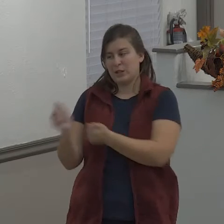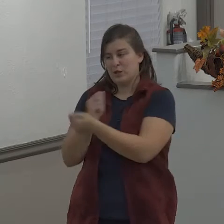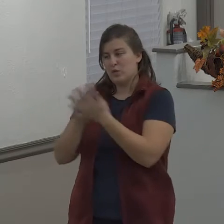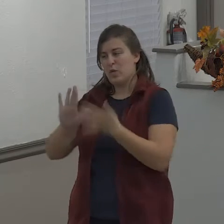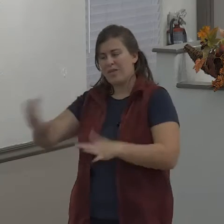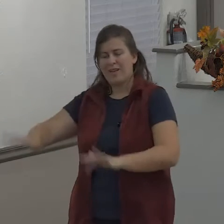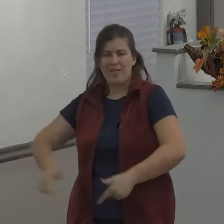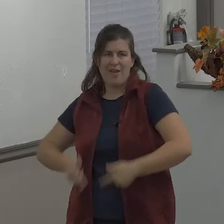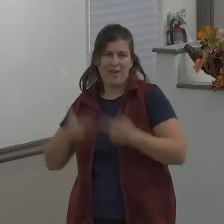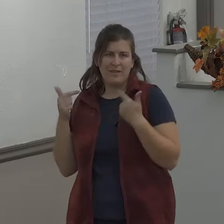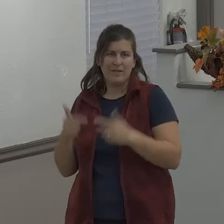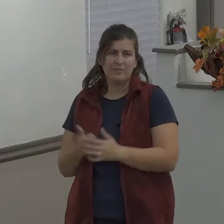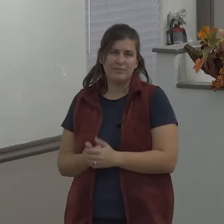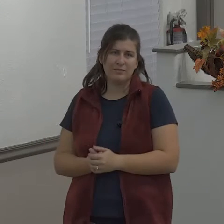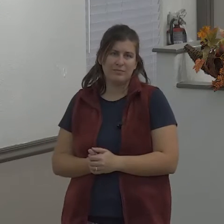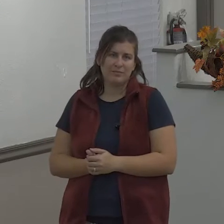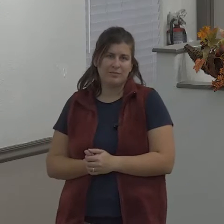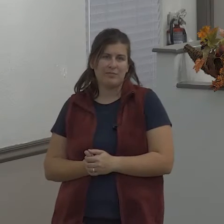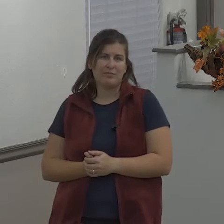And it destroyed them.